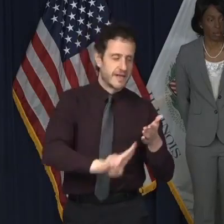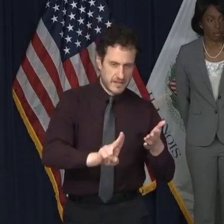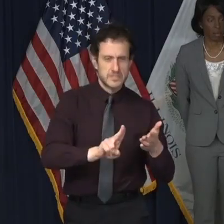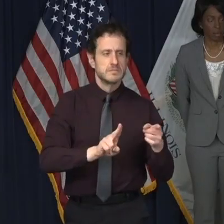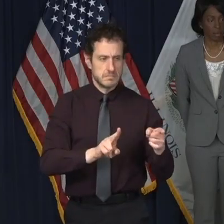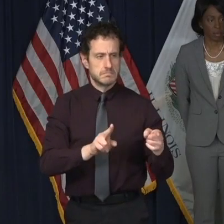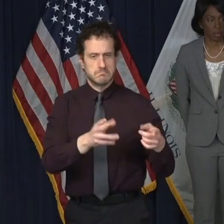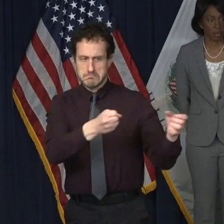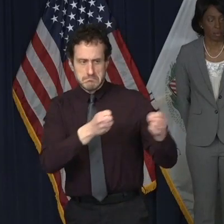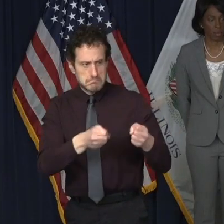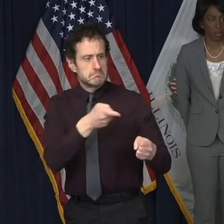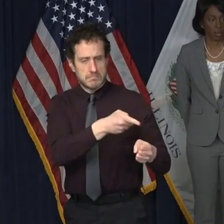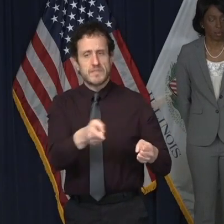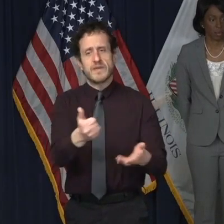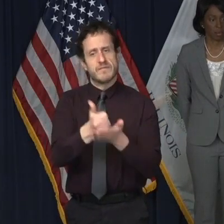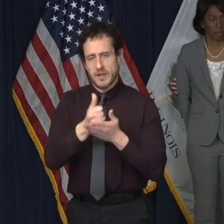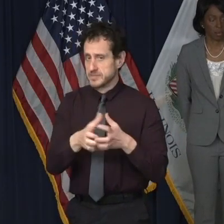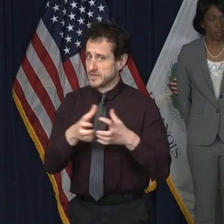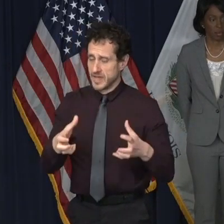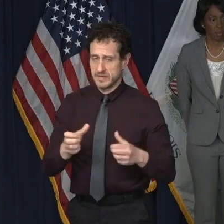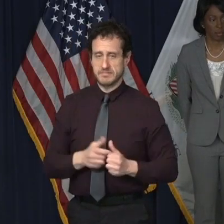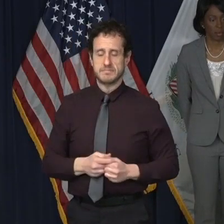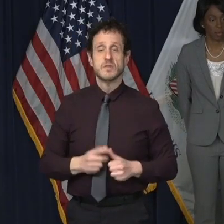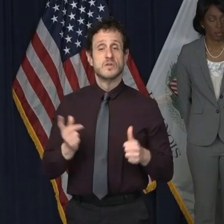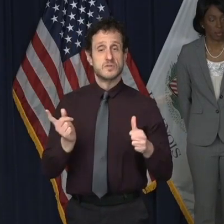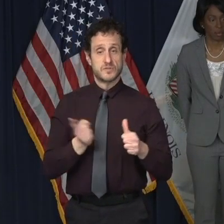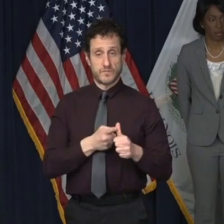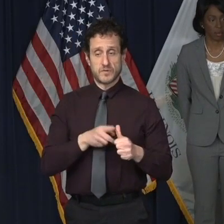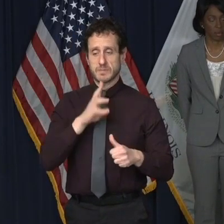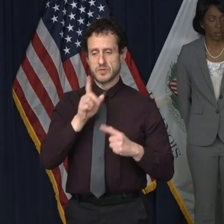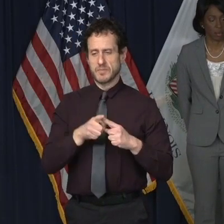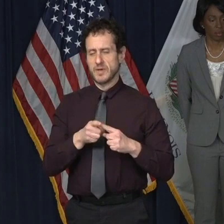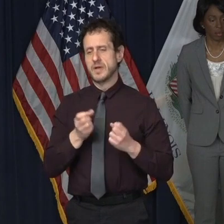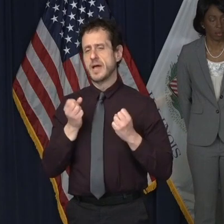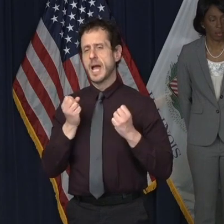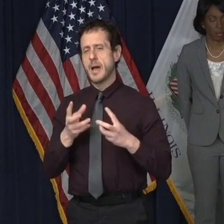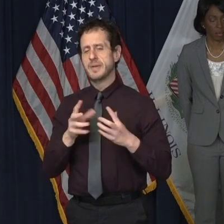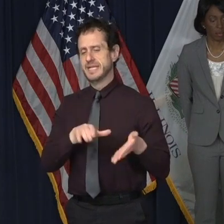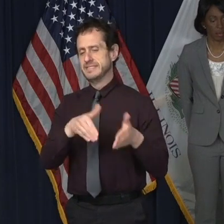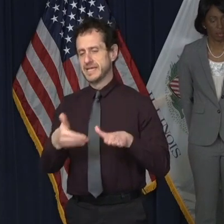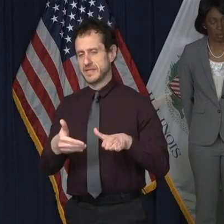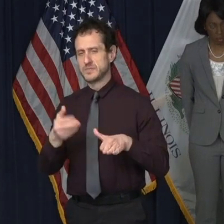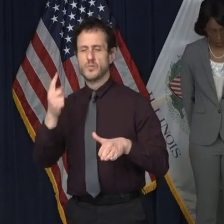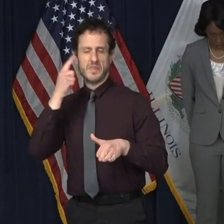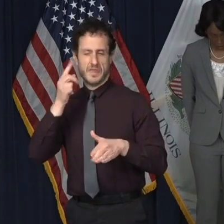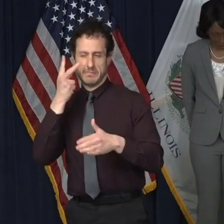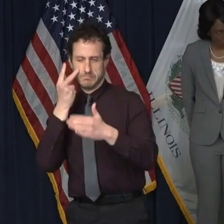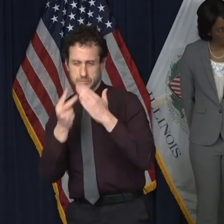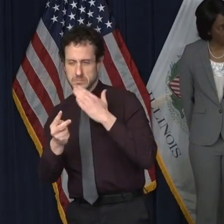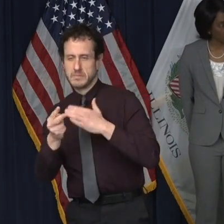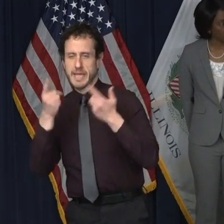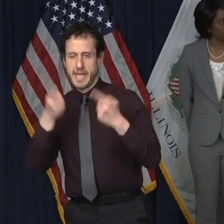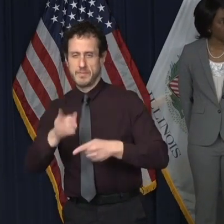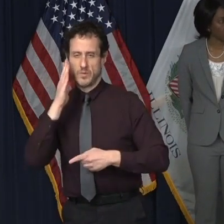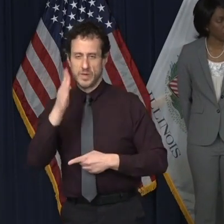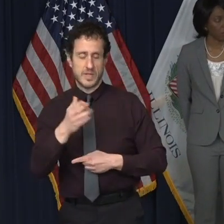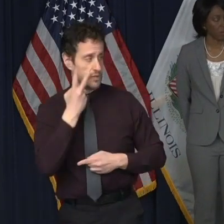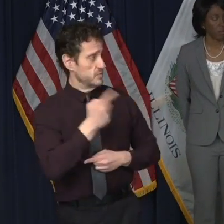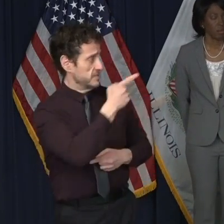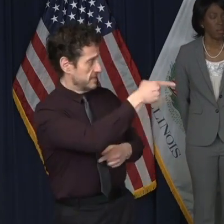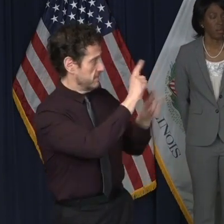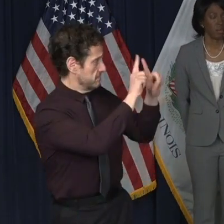I want to look first at the projected fatalities. As you can see from the graphs that are next to